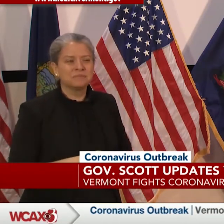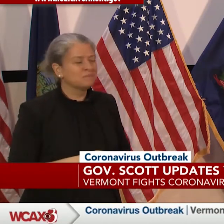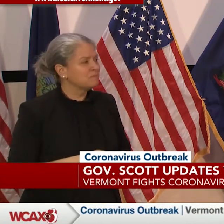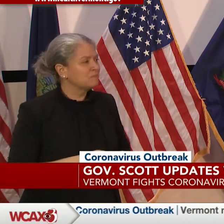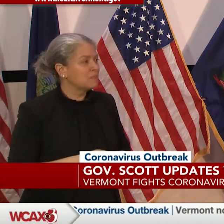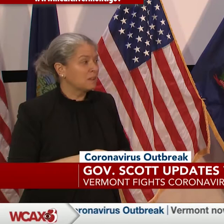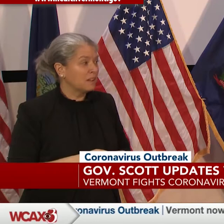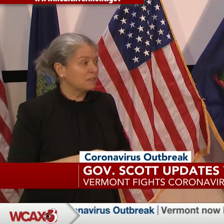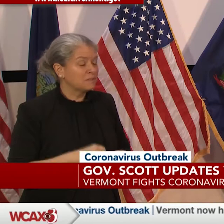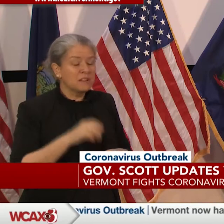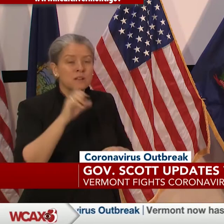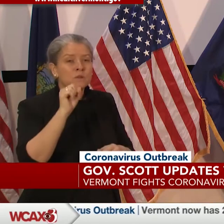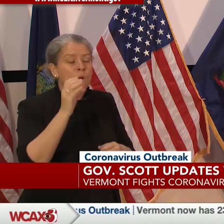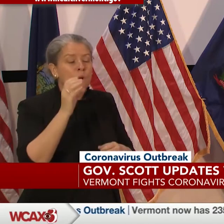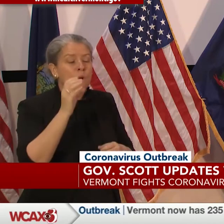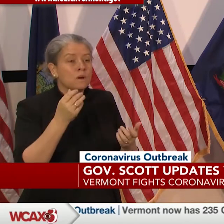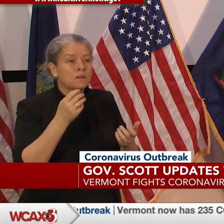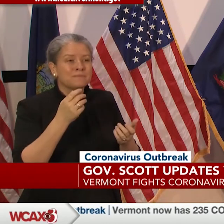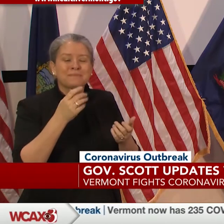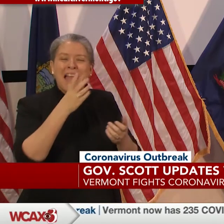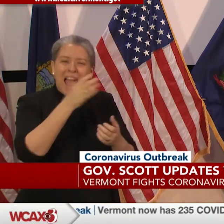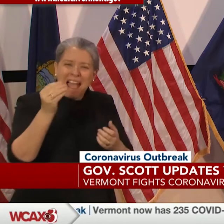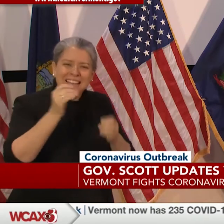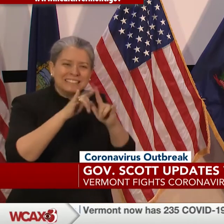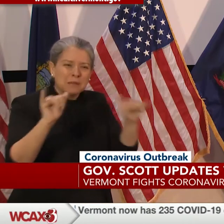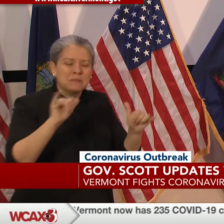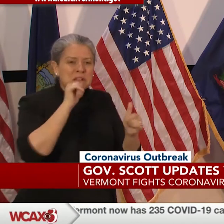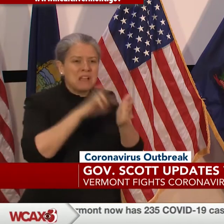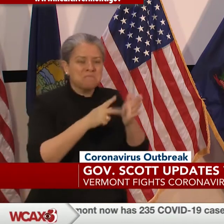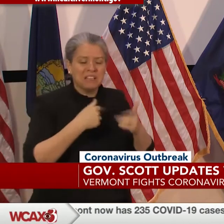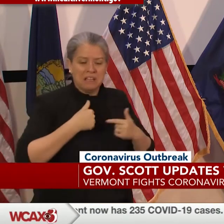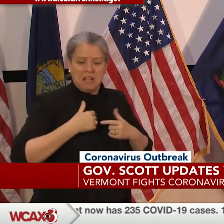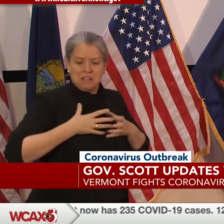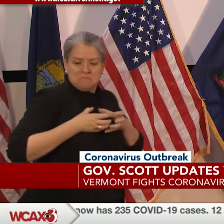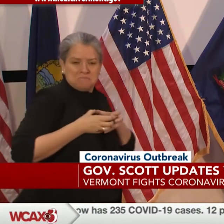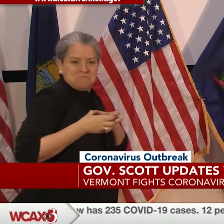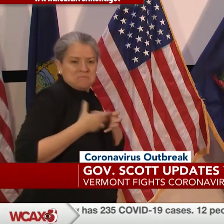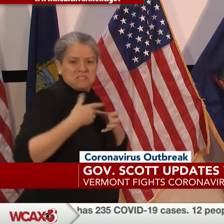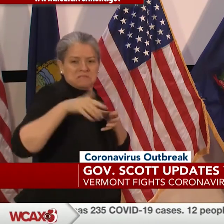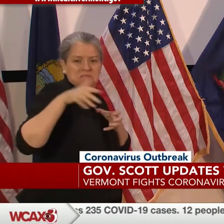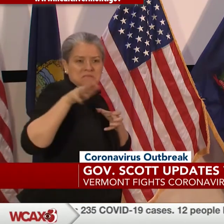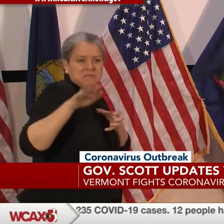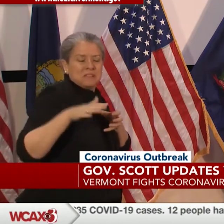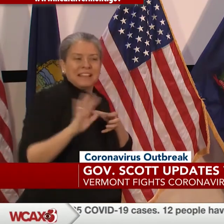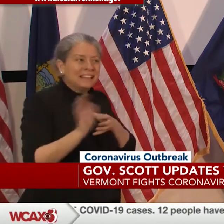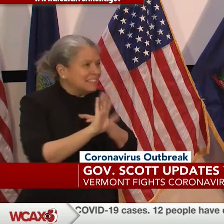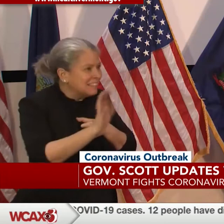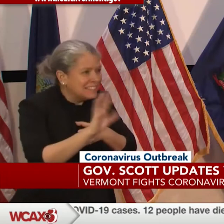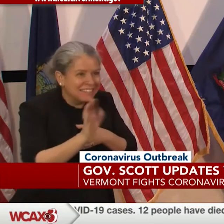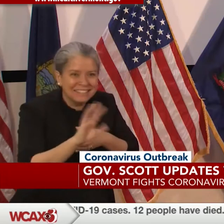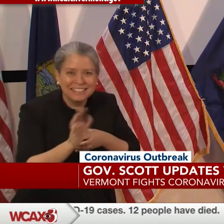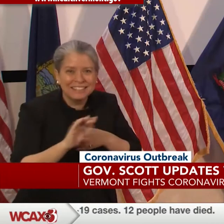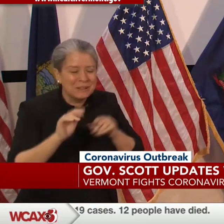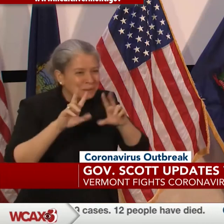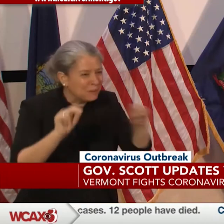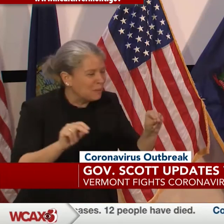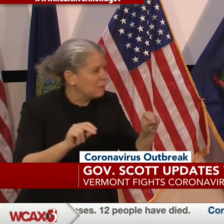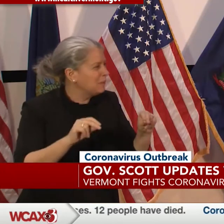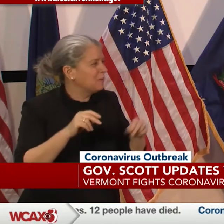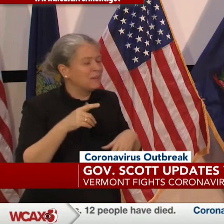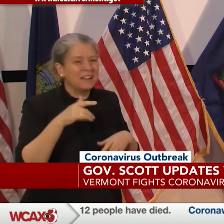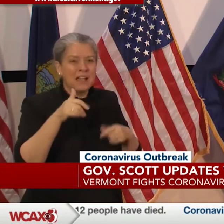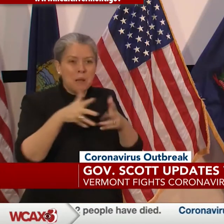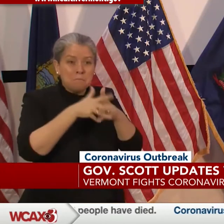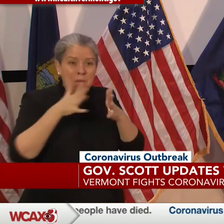can't let this become an us versus them view of the world. That's not who we are as Americans,